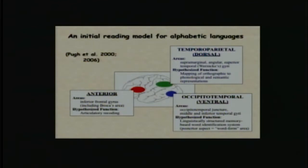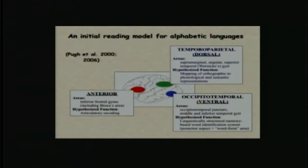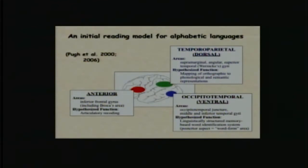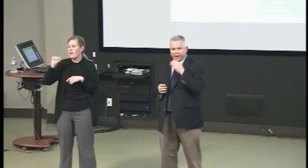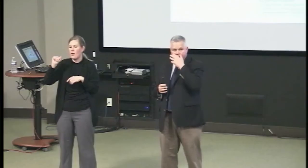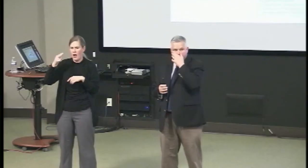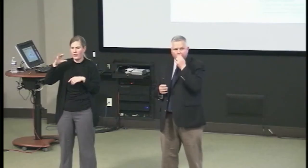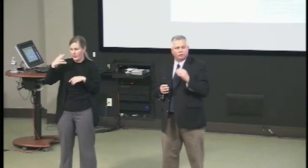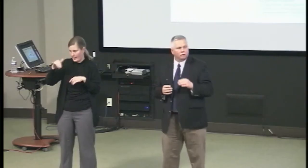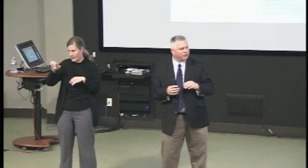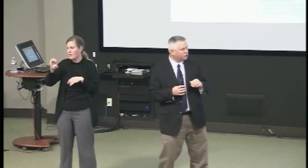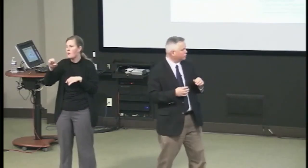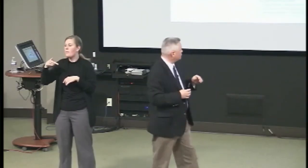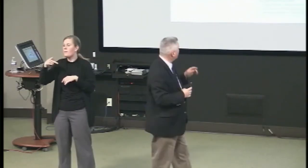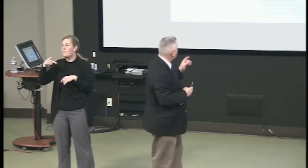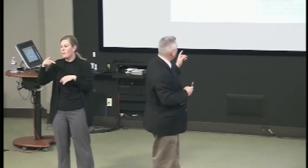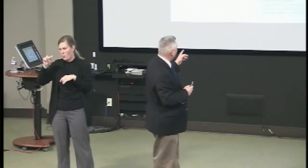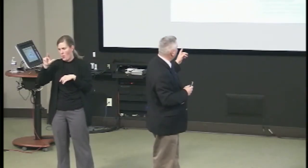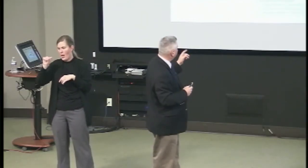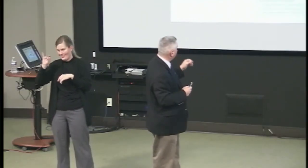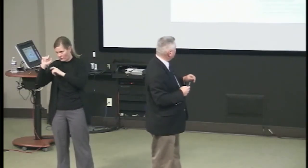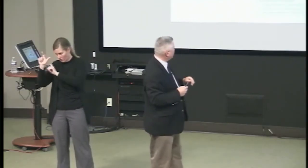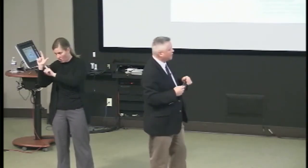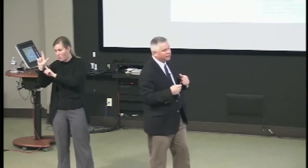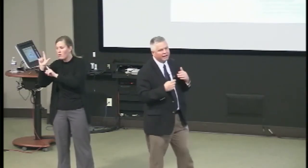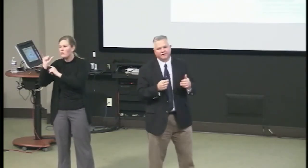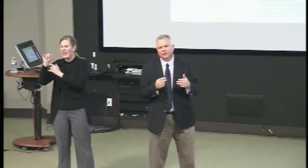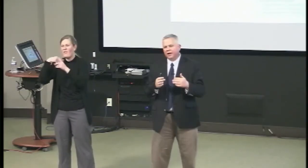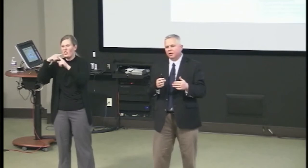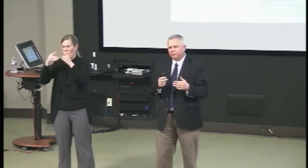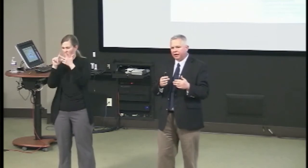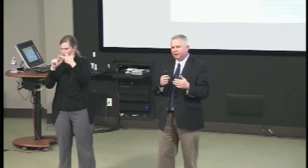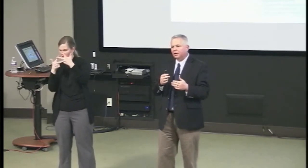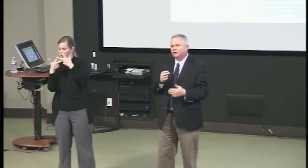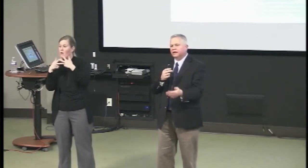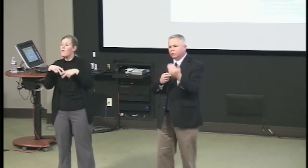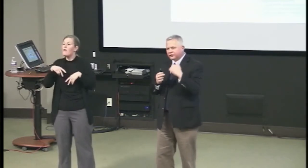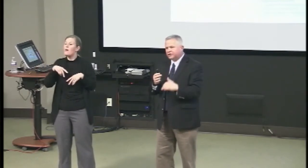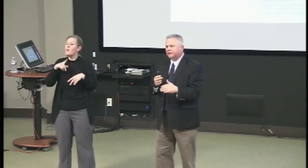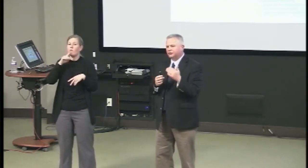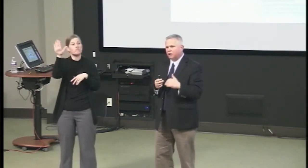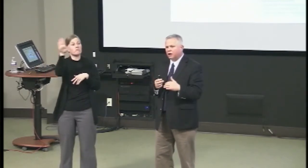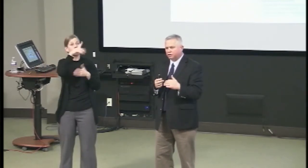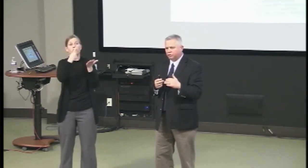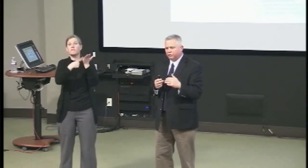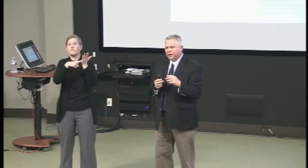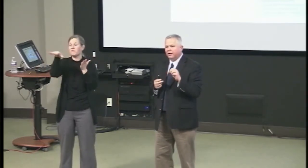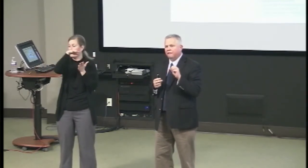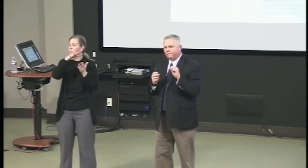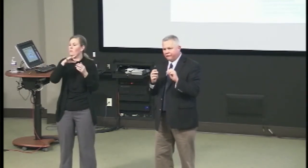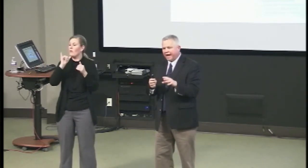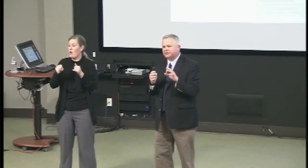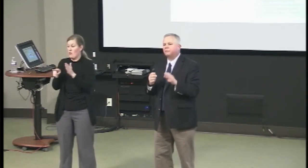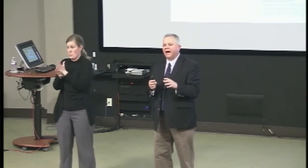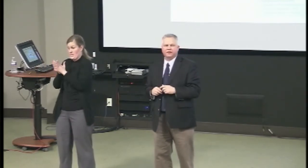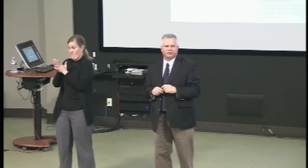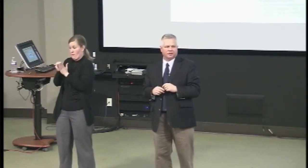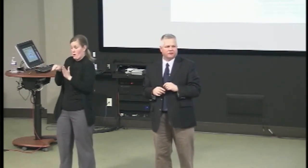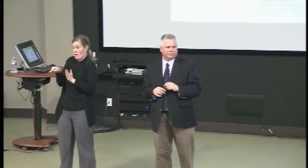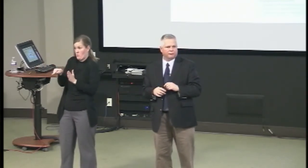the ventral pathway, which we argued is a late developing, linguistically structured,